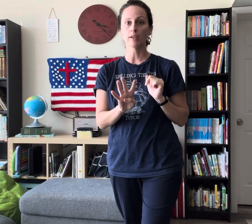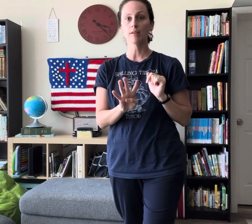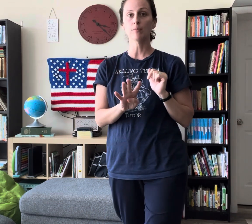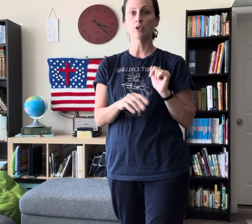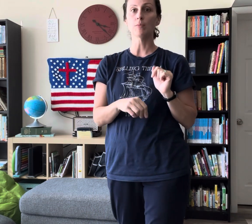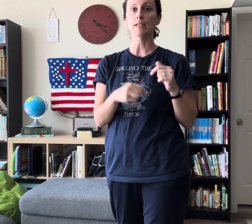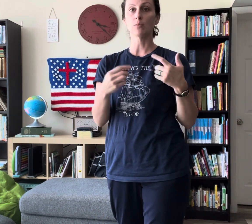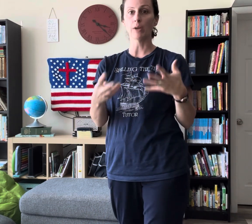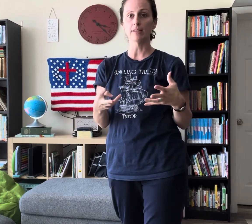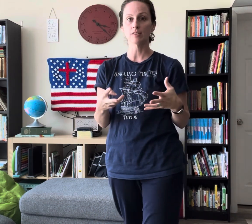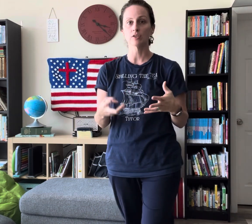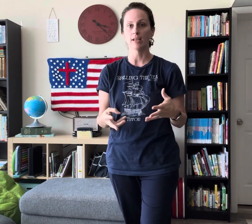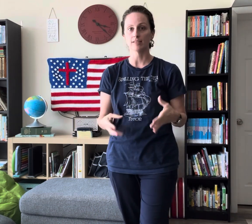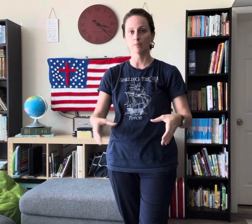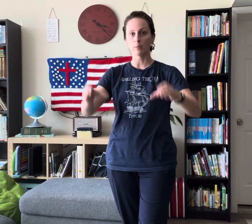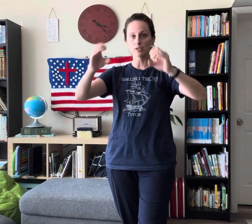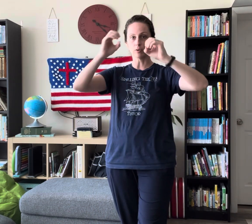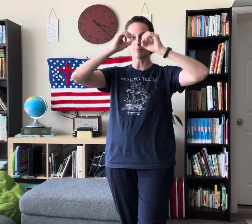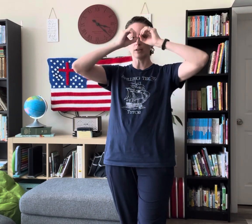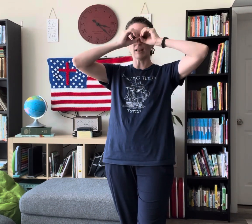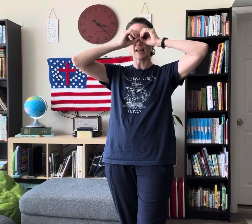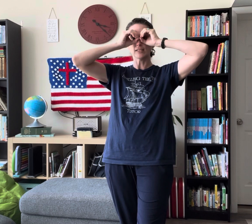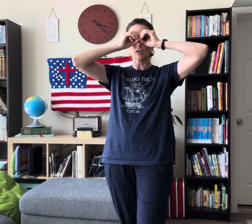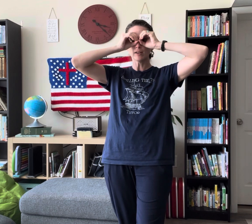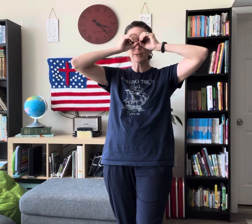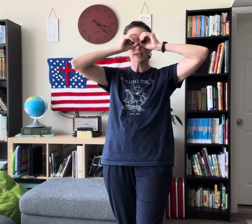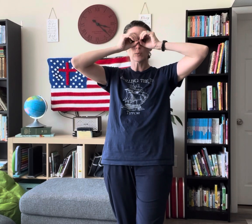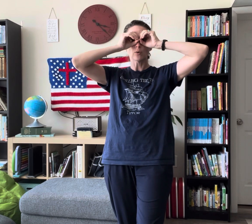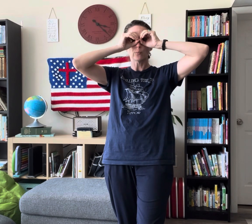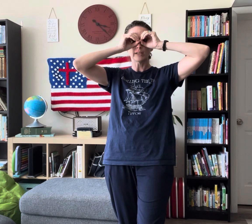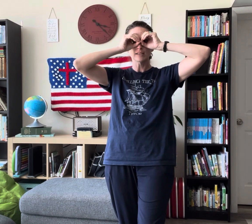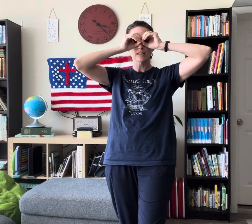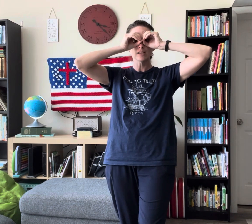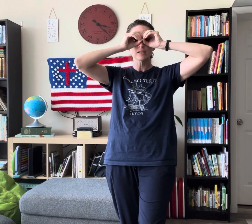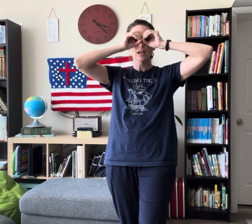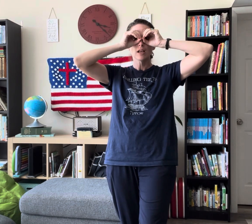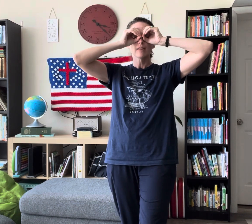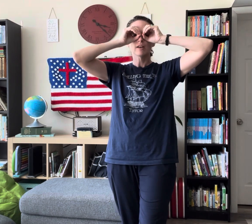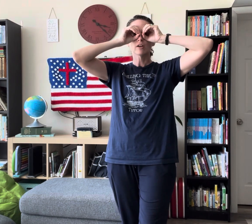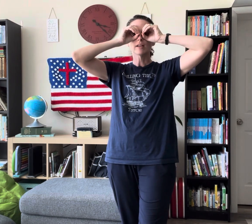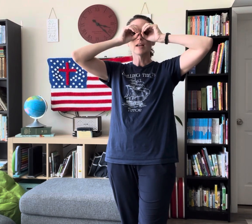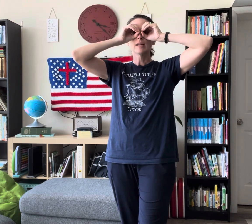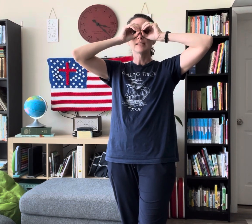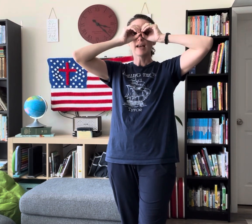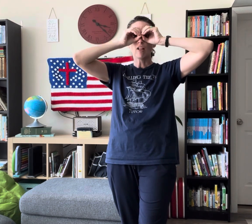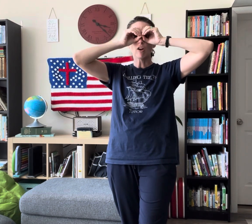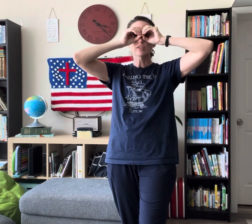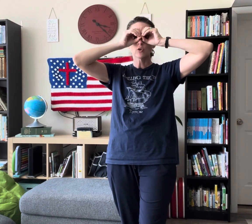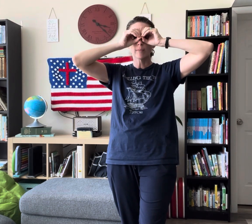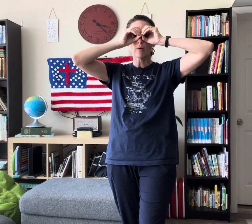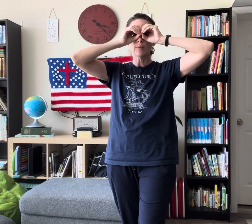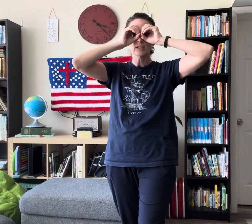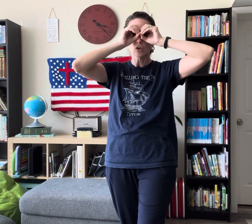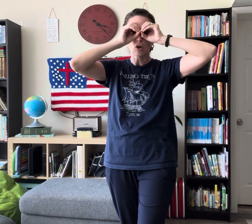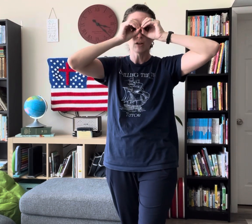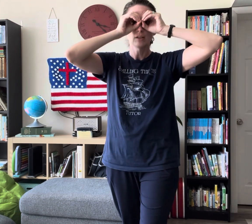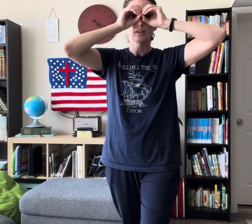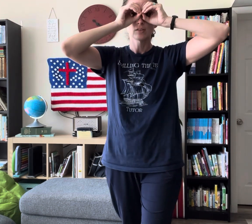testimonium, which means witness or testimony. So we're going to put glasses on because we are witnesses that are going to tell our story about what we saw. So put